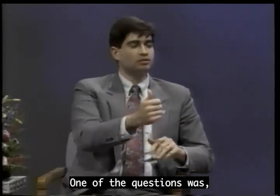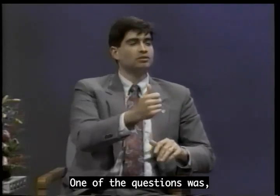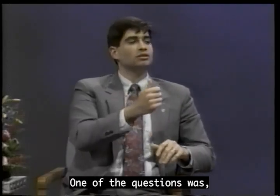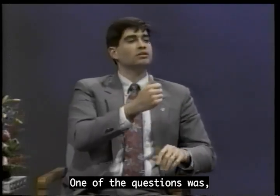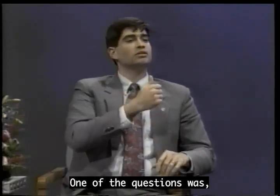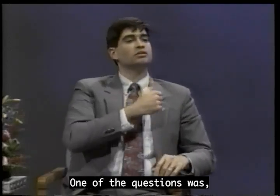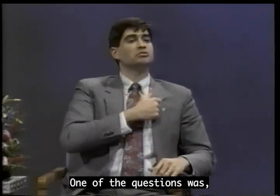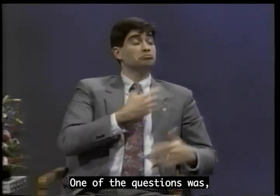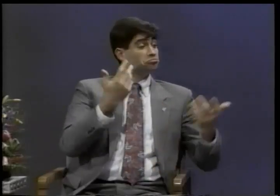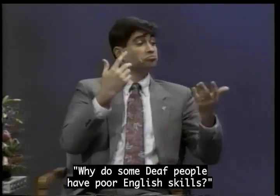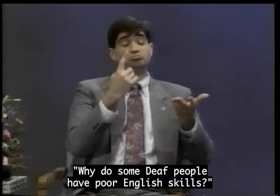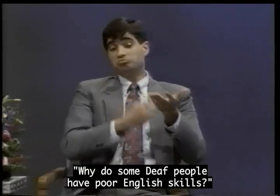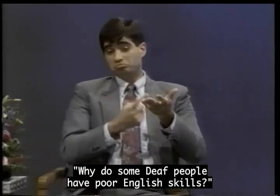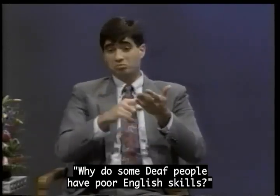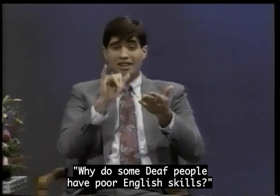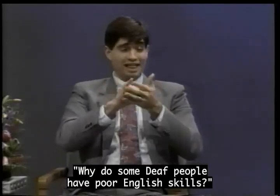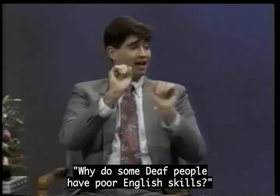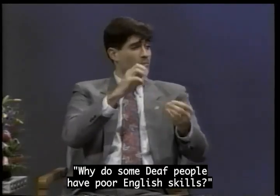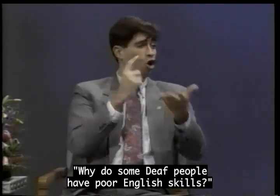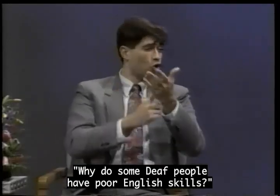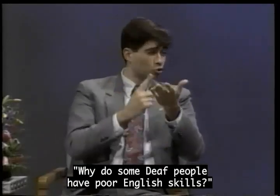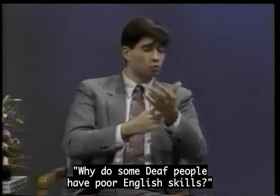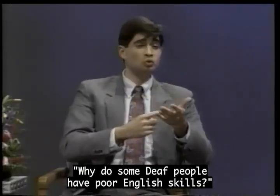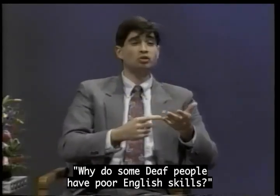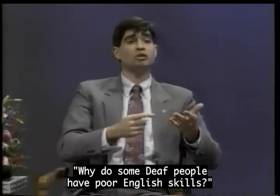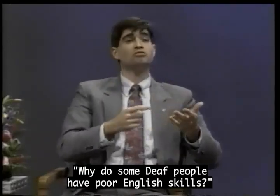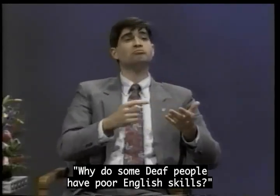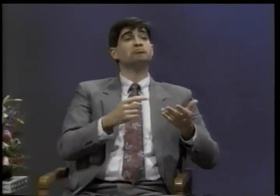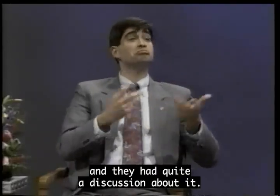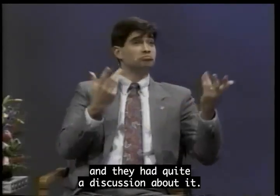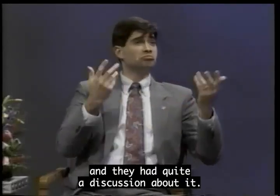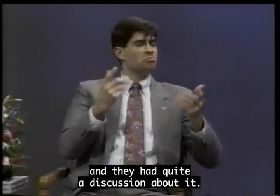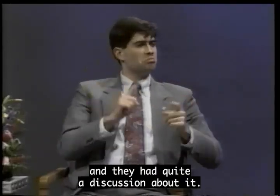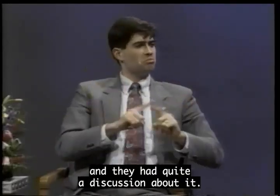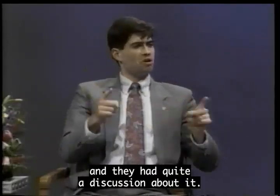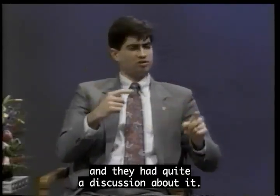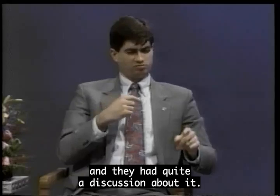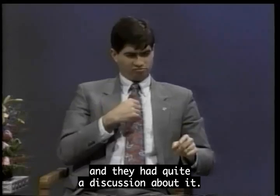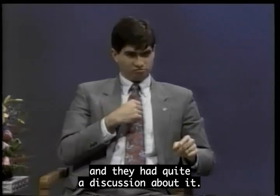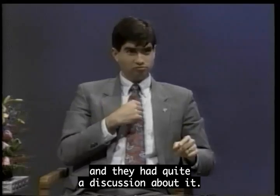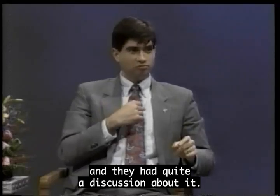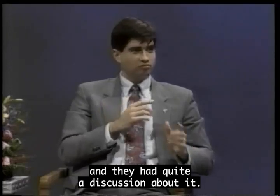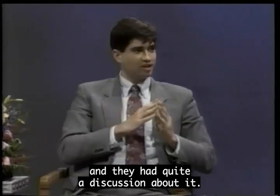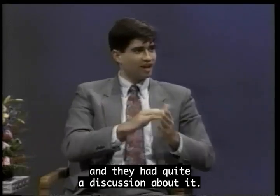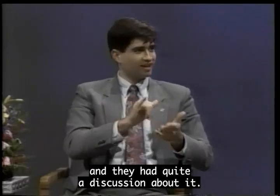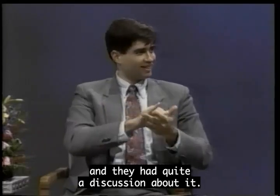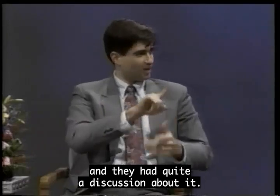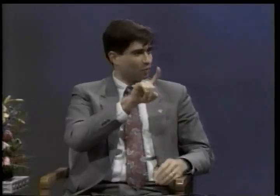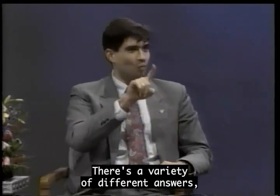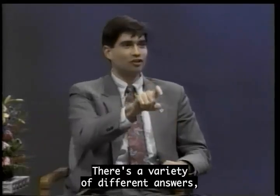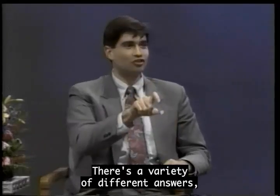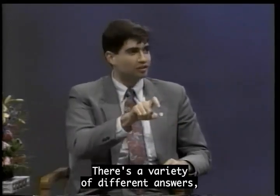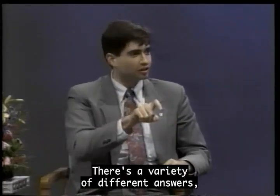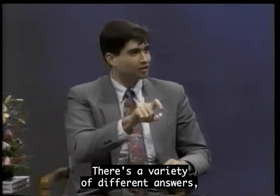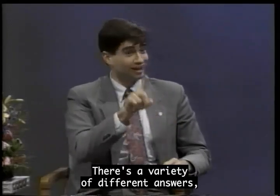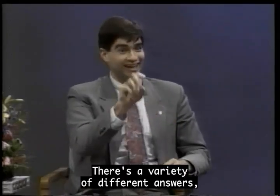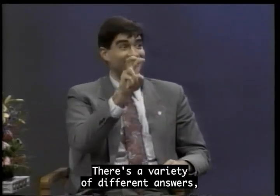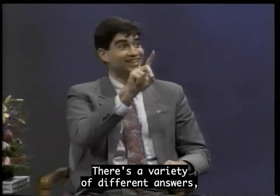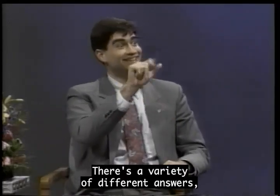why do some deaf people have poor English skills? And they had quite a discussion about it. There's a variety of different answers, but another response